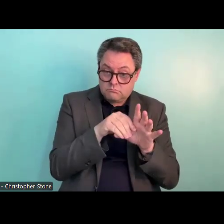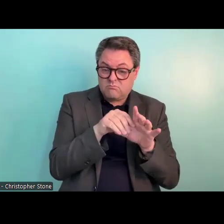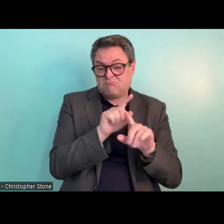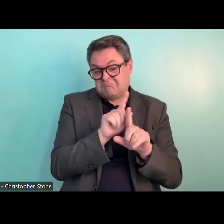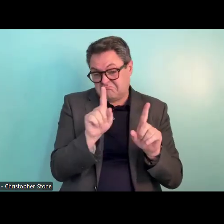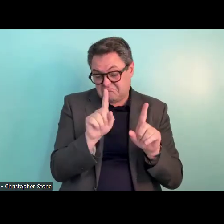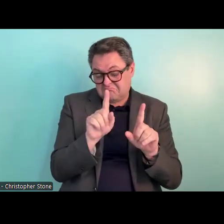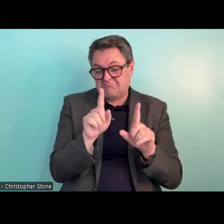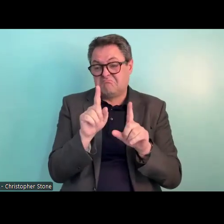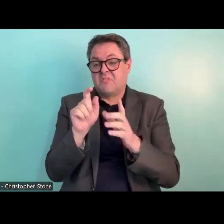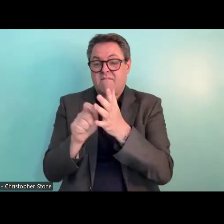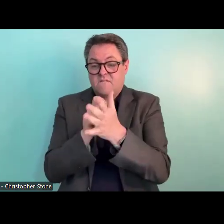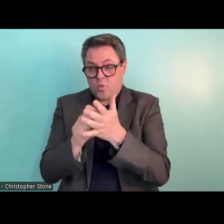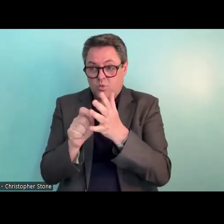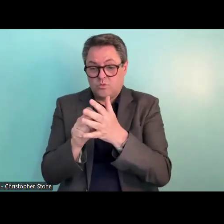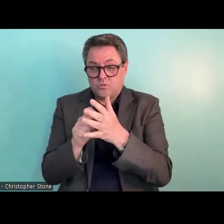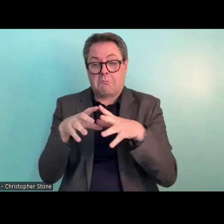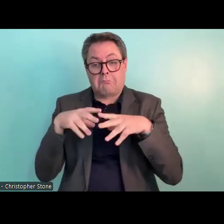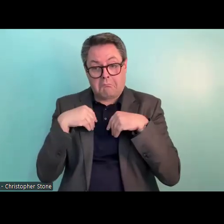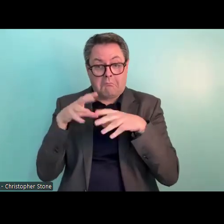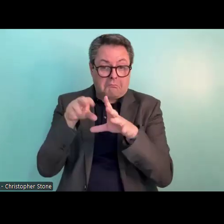We'll vote on that